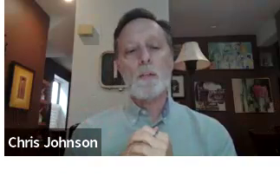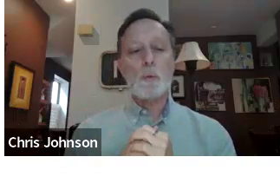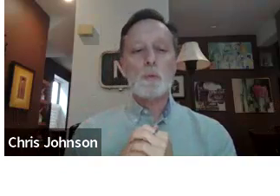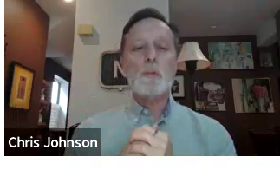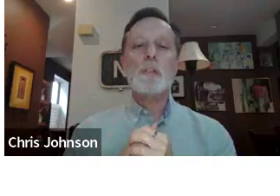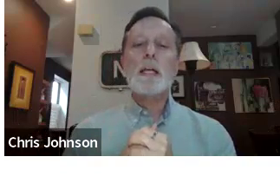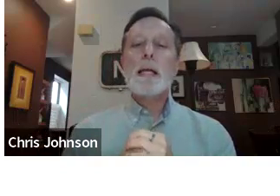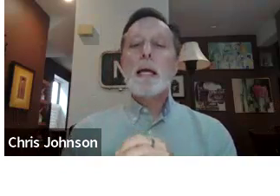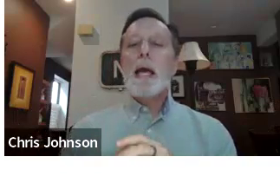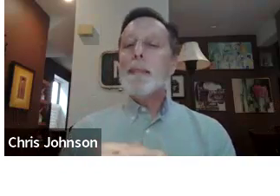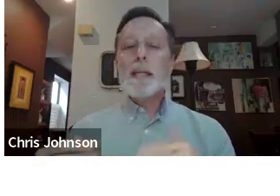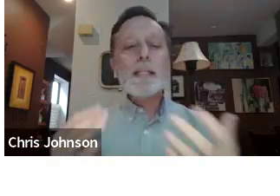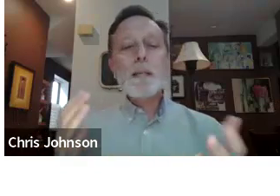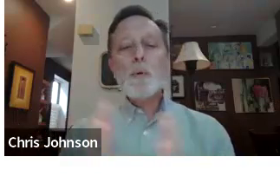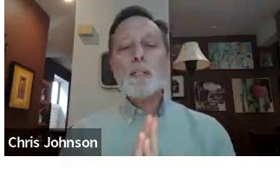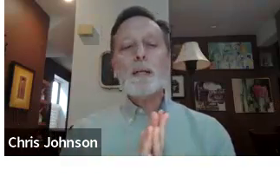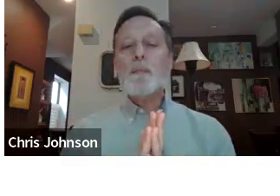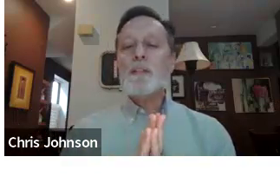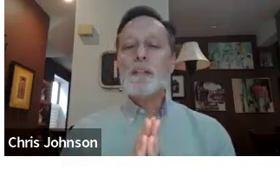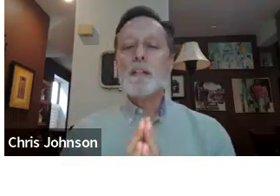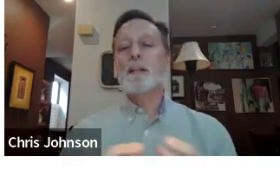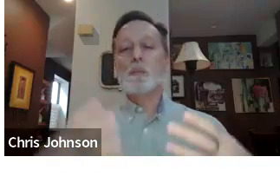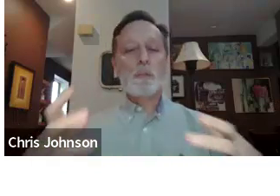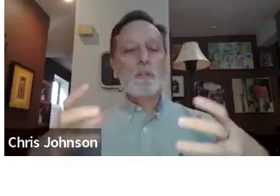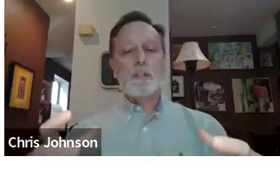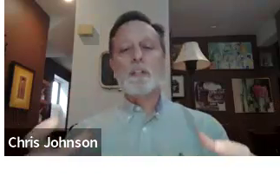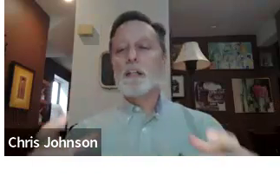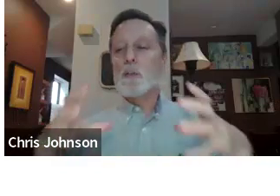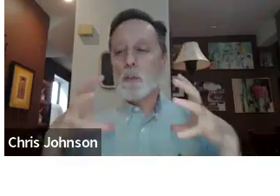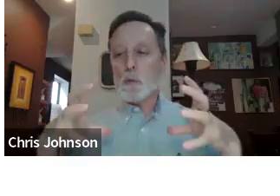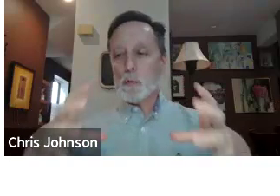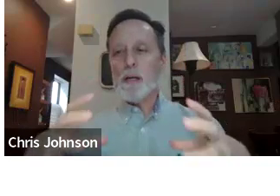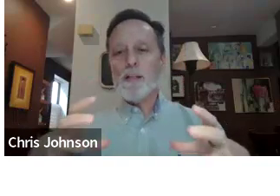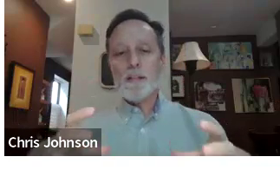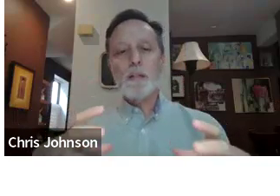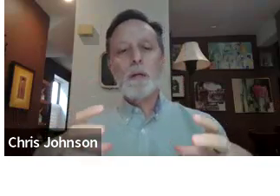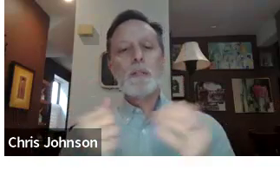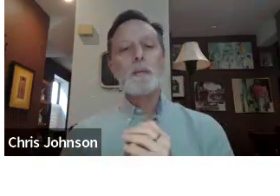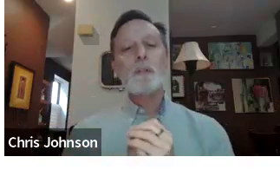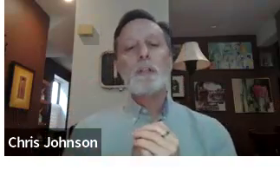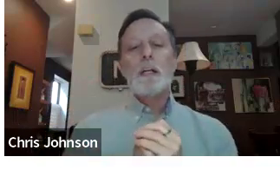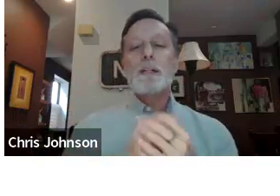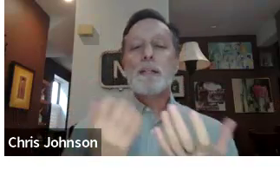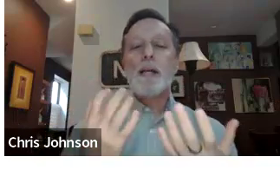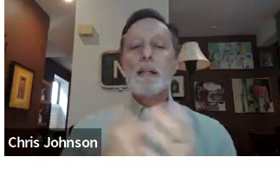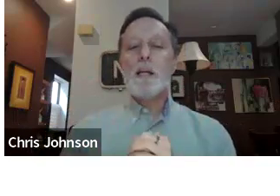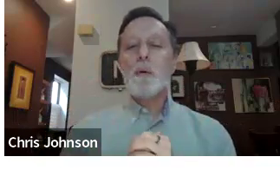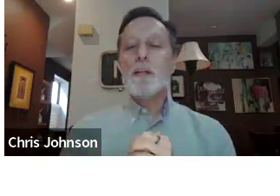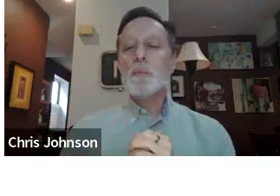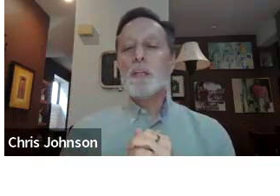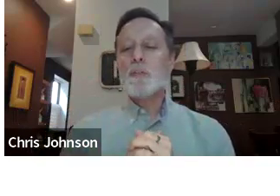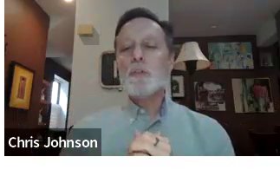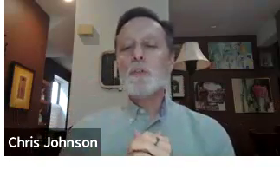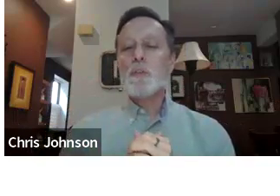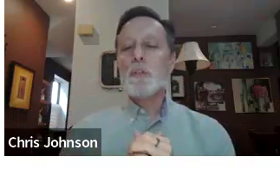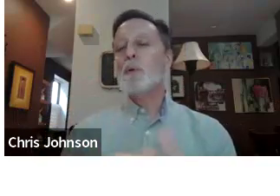wealth back to the Old World. And then at some point, some of the syndicates, which the syndicate is just a group of guys sitting around a table, decided, hey,